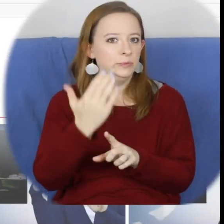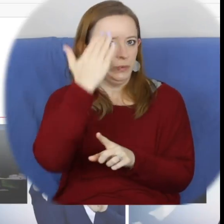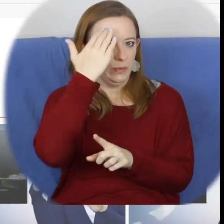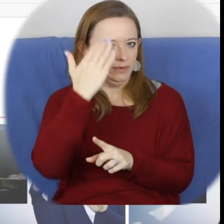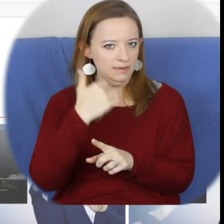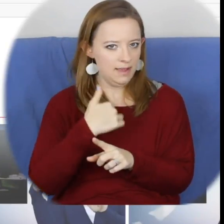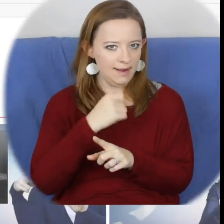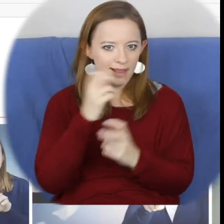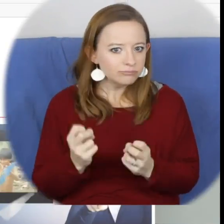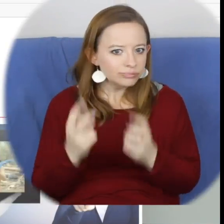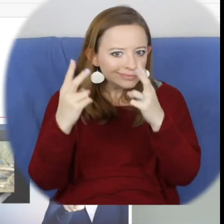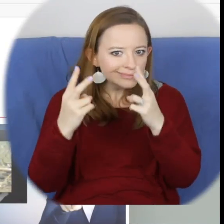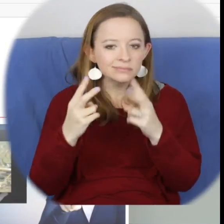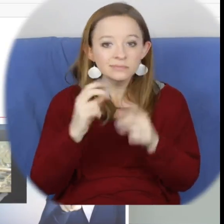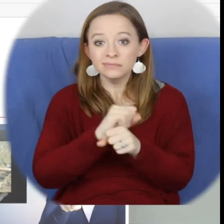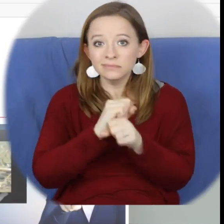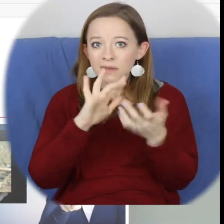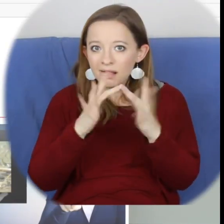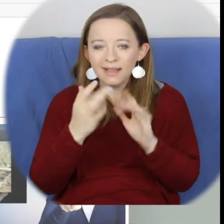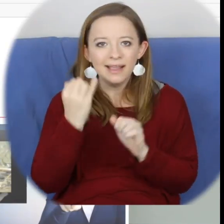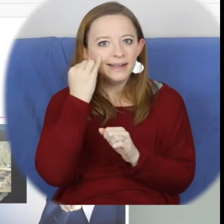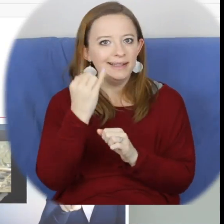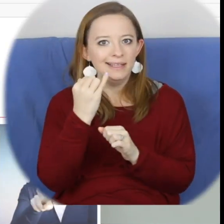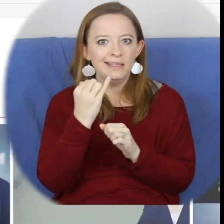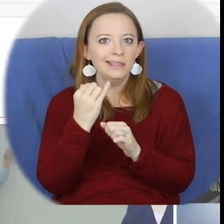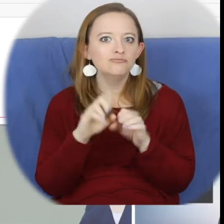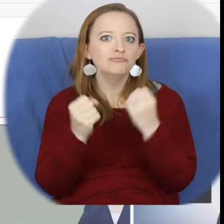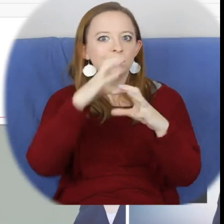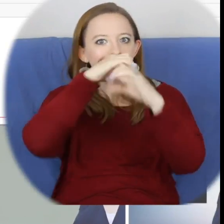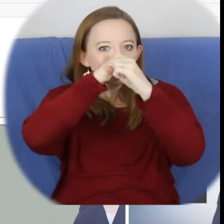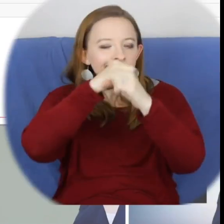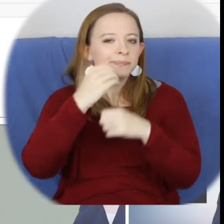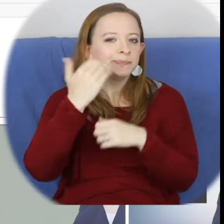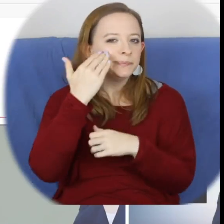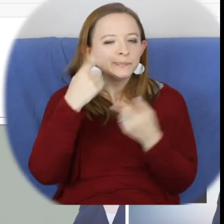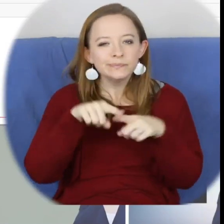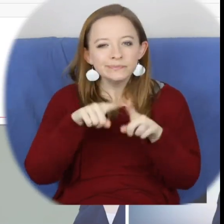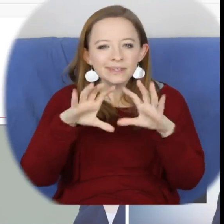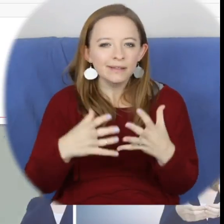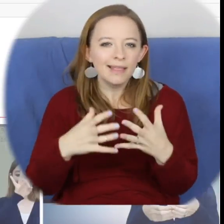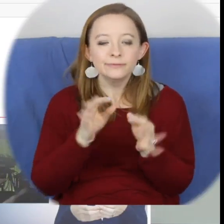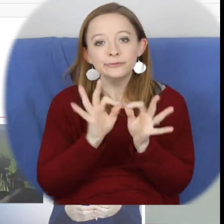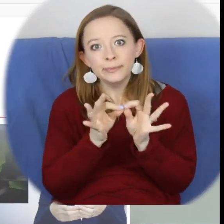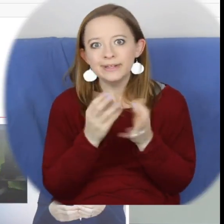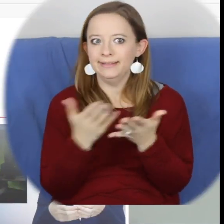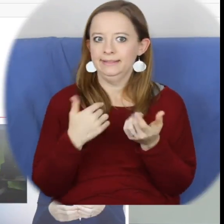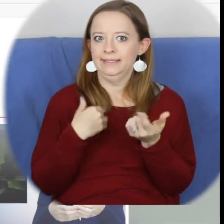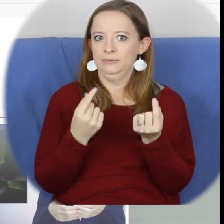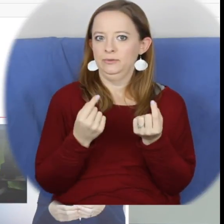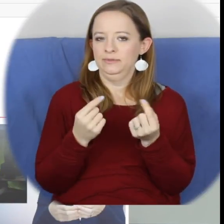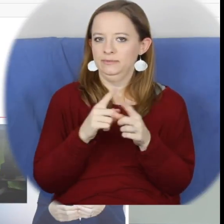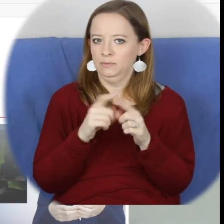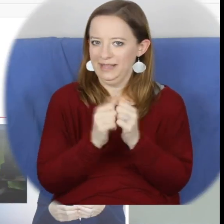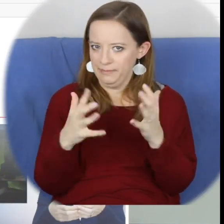breach of confidentiality. I'm not showing anything like videos of me already in work.